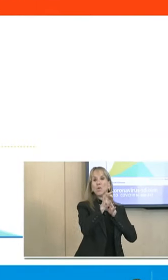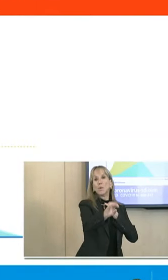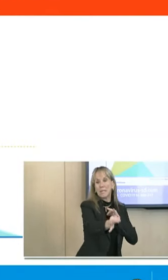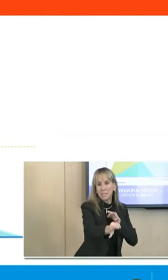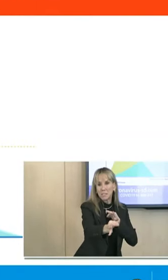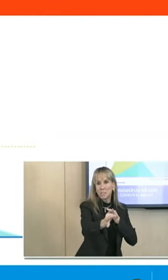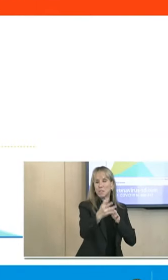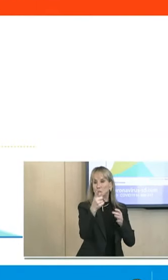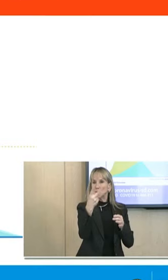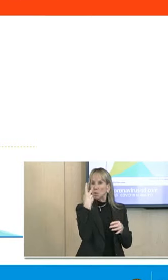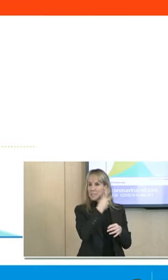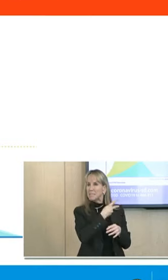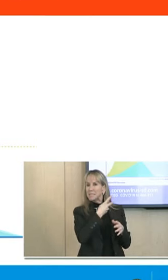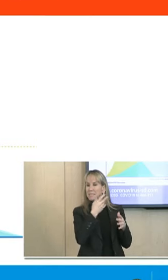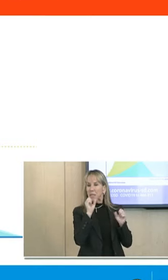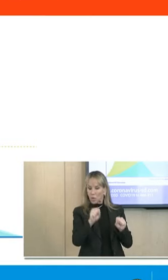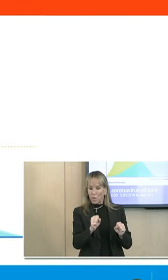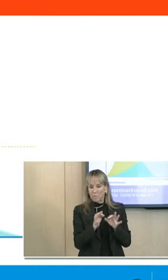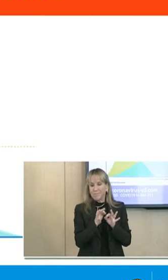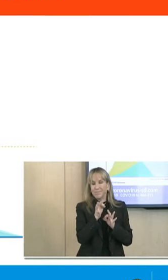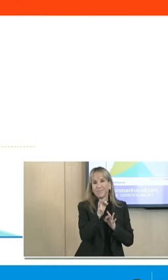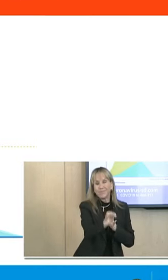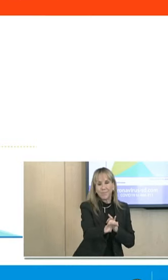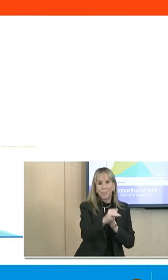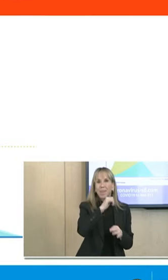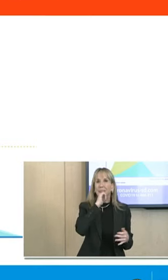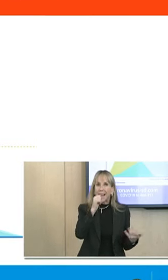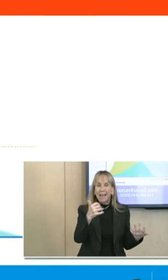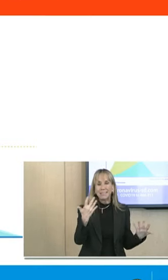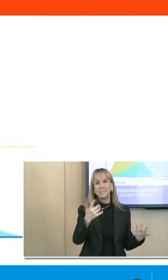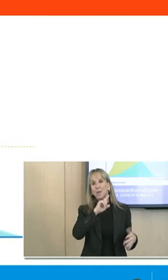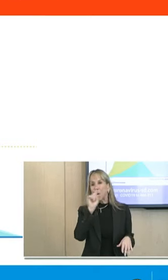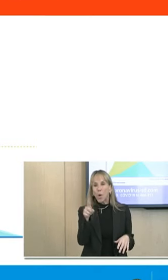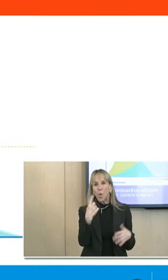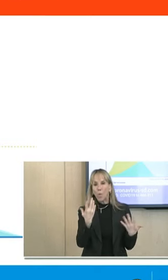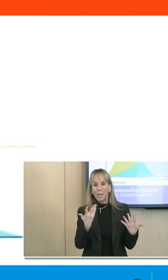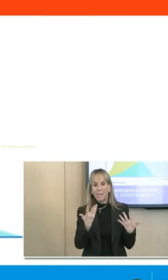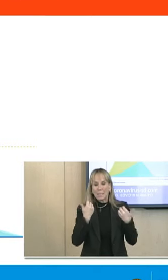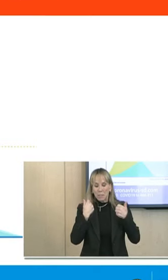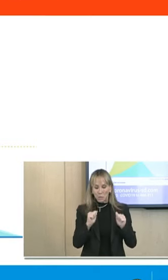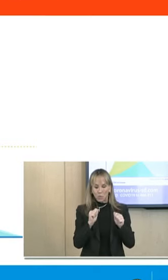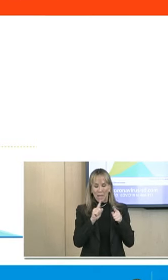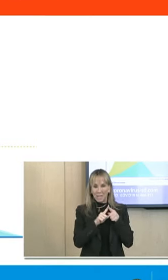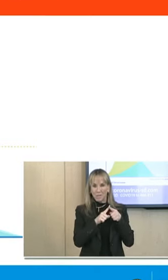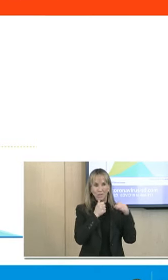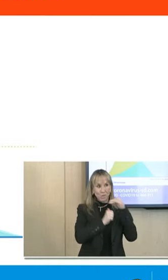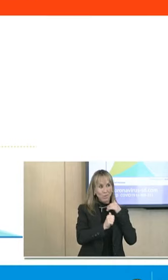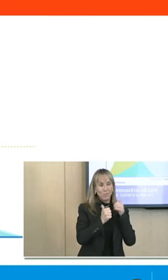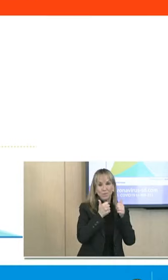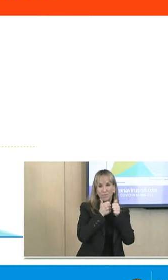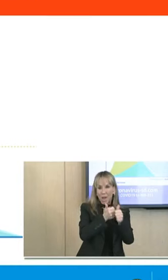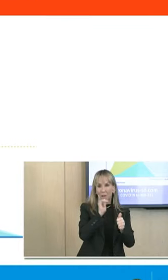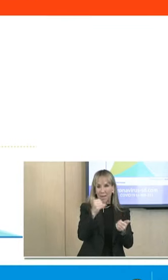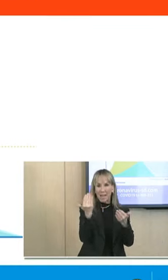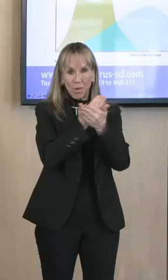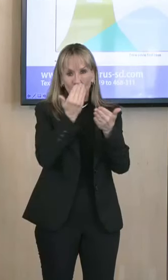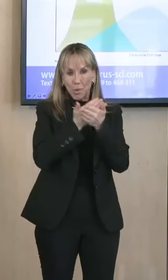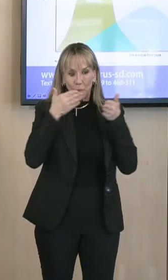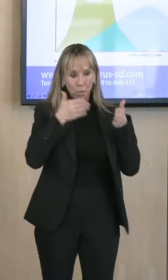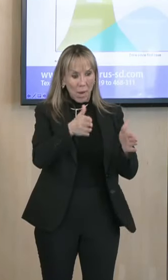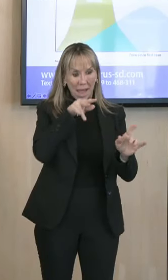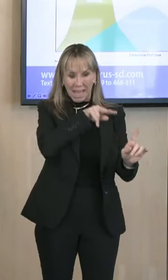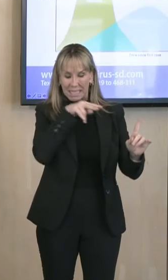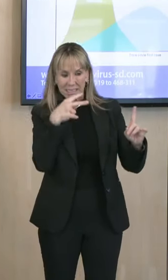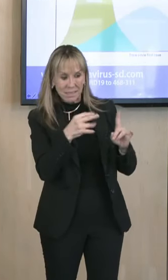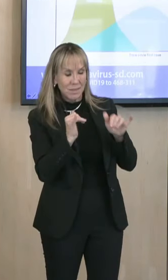time in which we will have to not just live but thrive as a community under this new paradigm. At